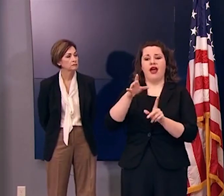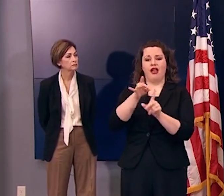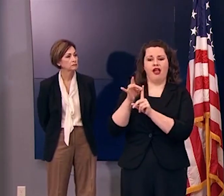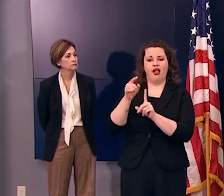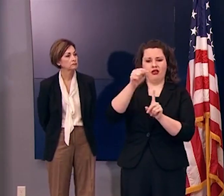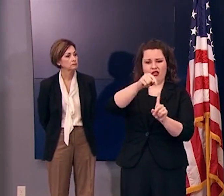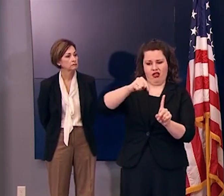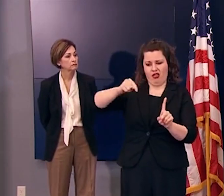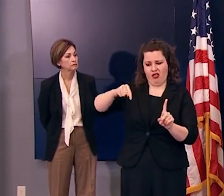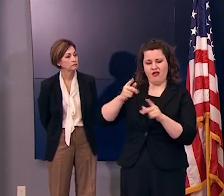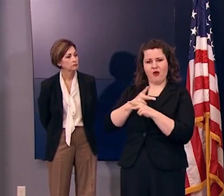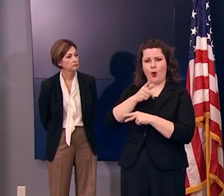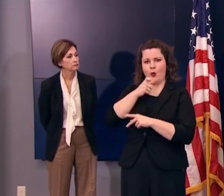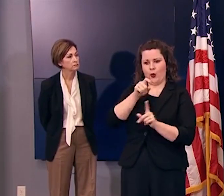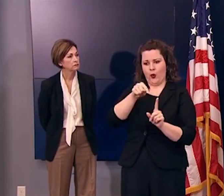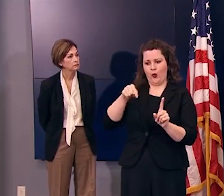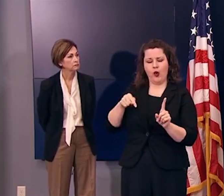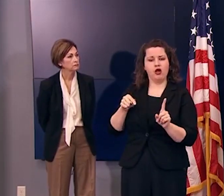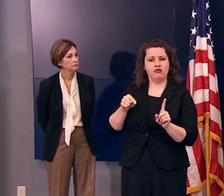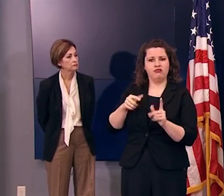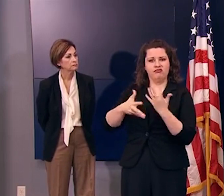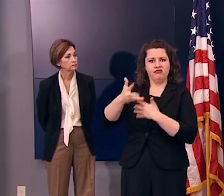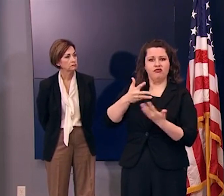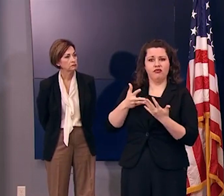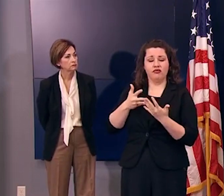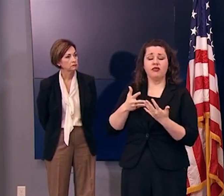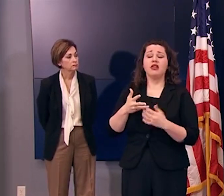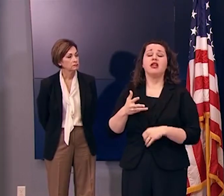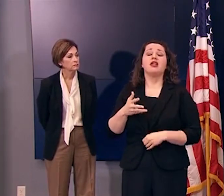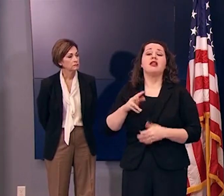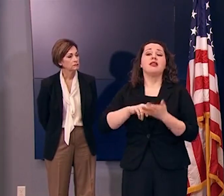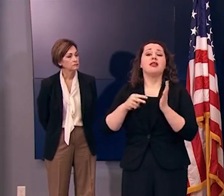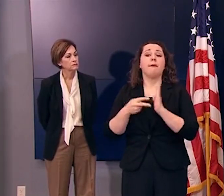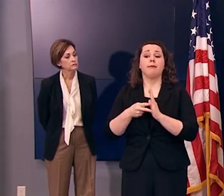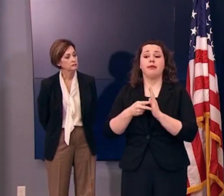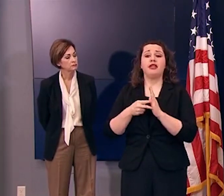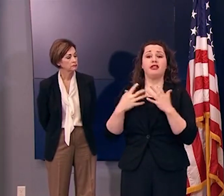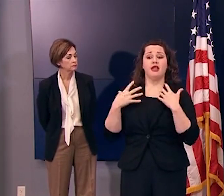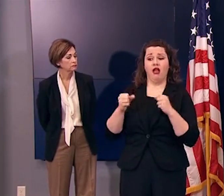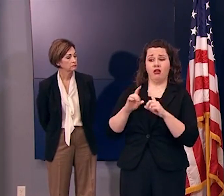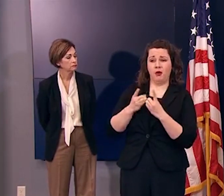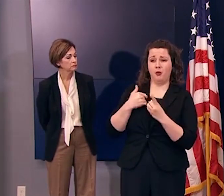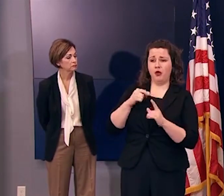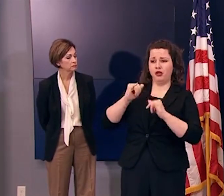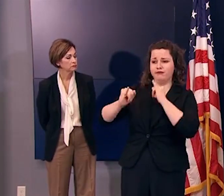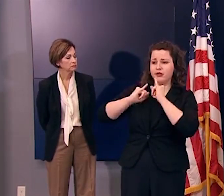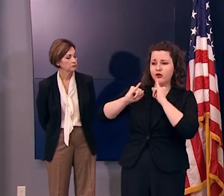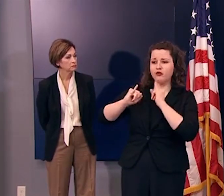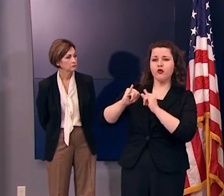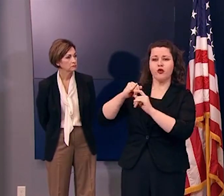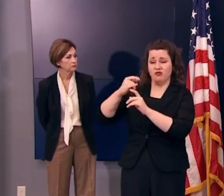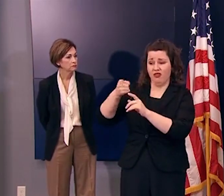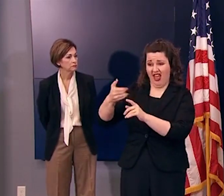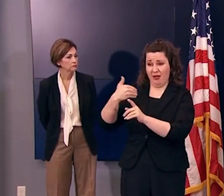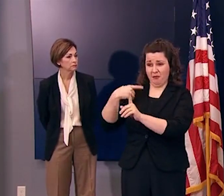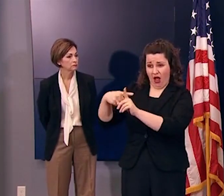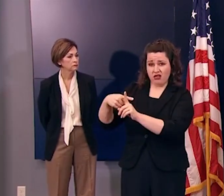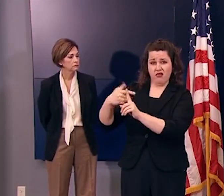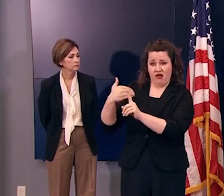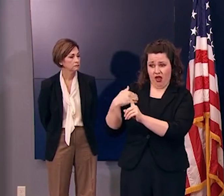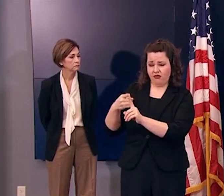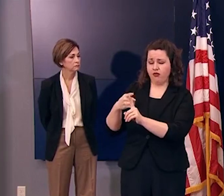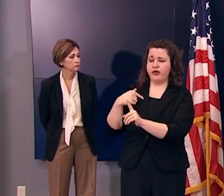for any identified positive case. This means that public health conducts interviews with positive cases and alerts